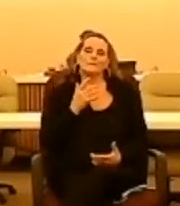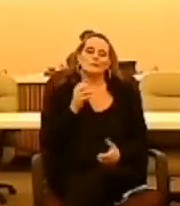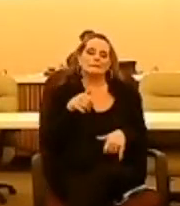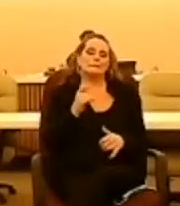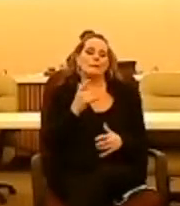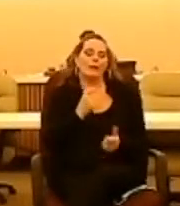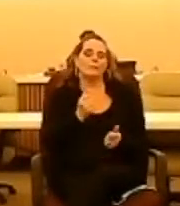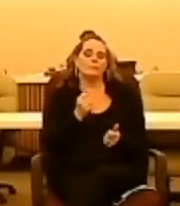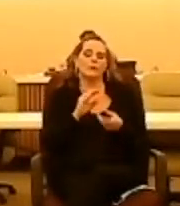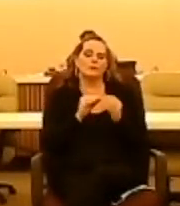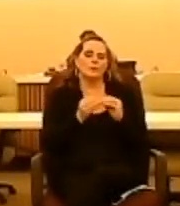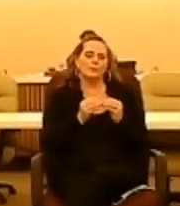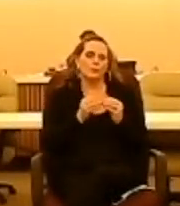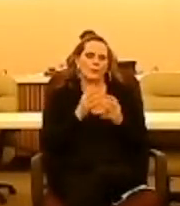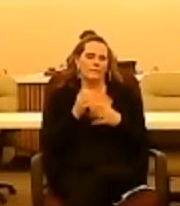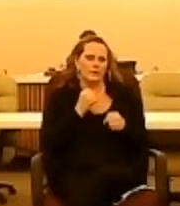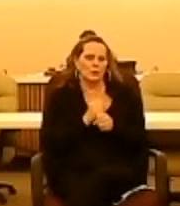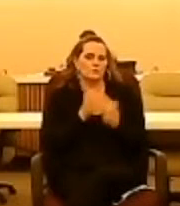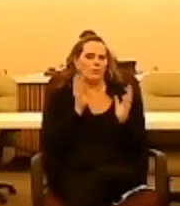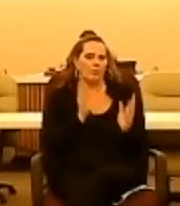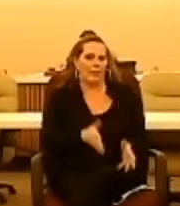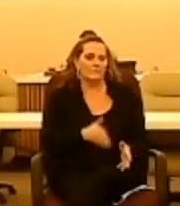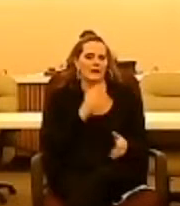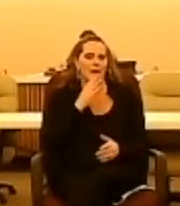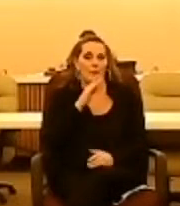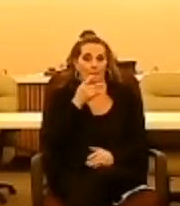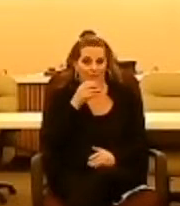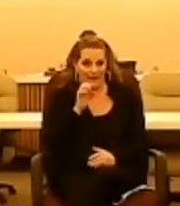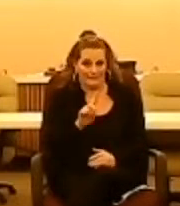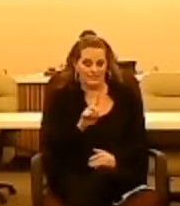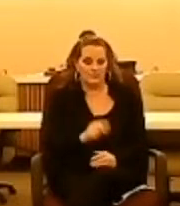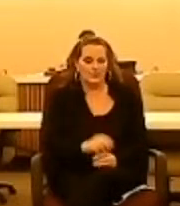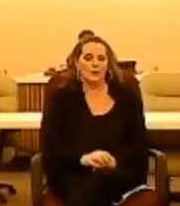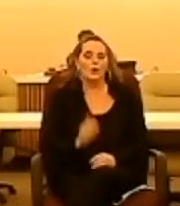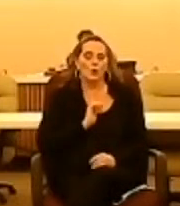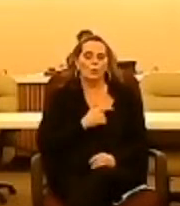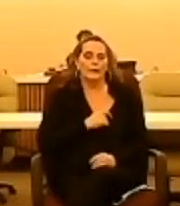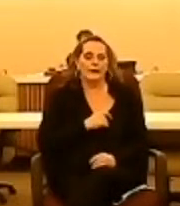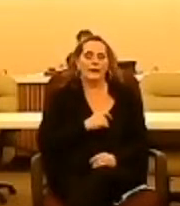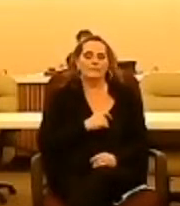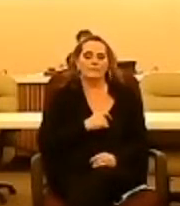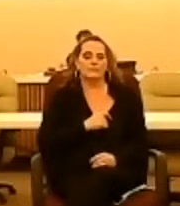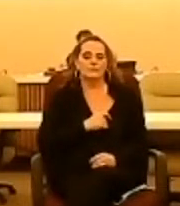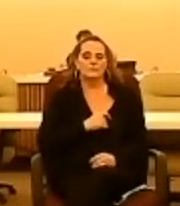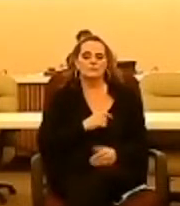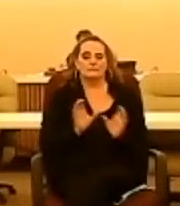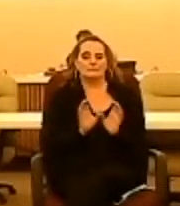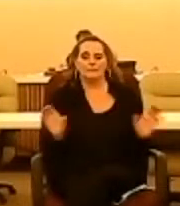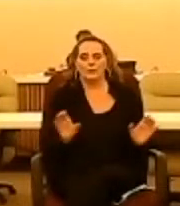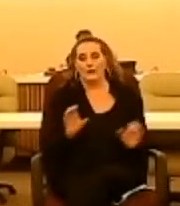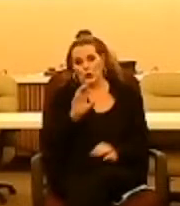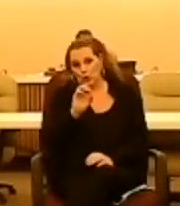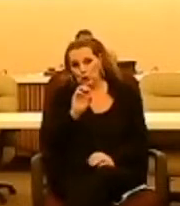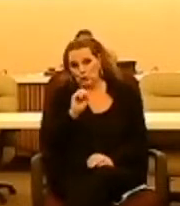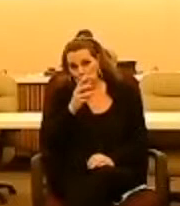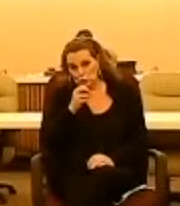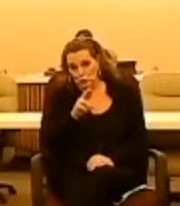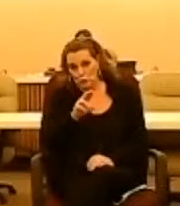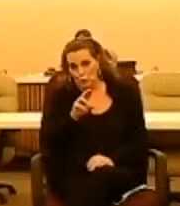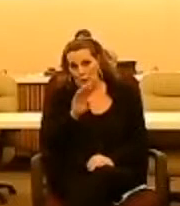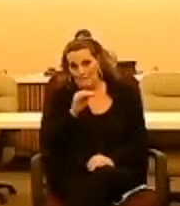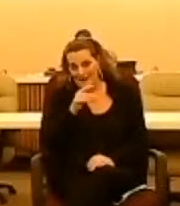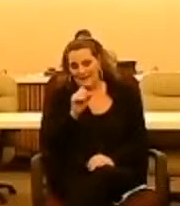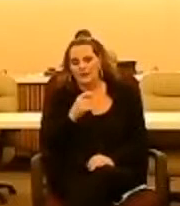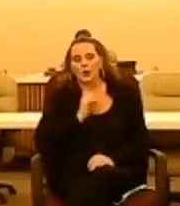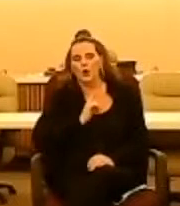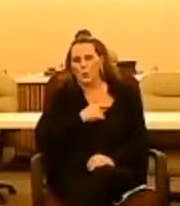bond costs for that infrastructure. We have separated out the sewer mains costs